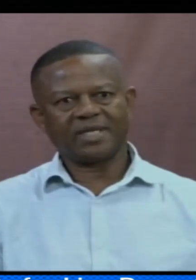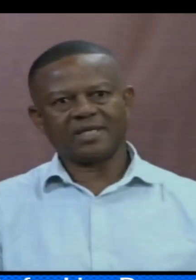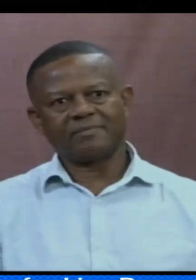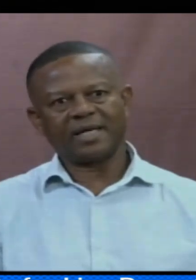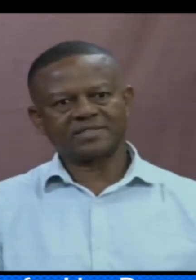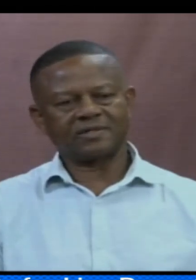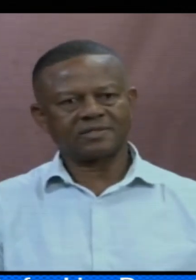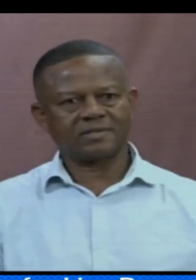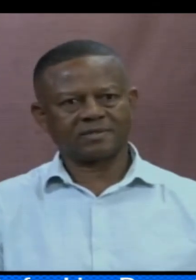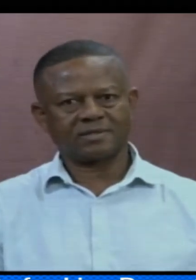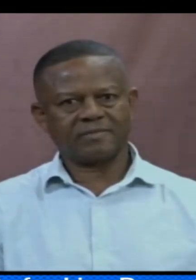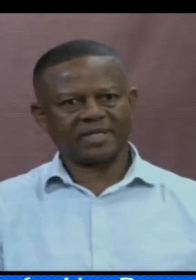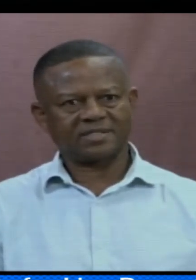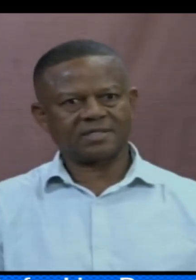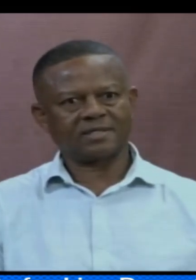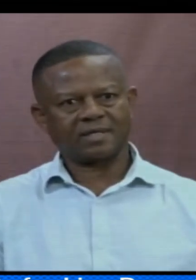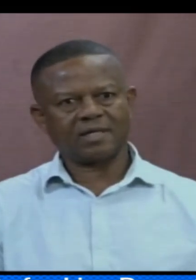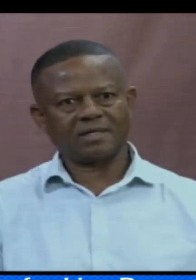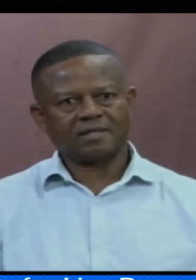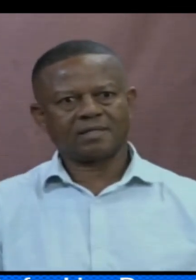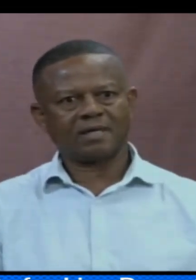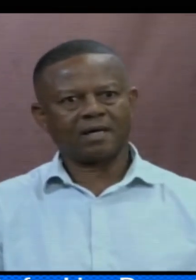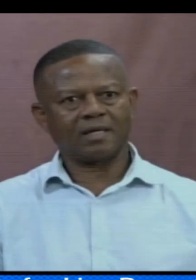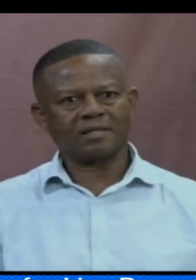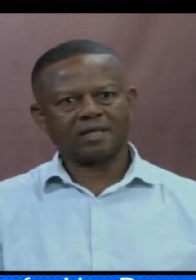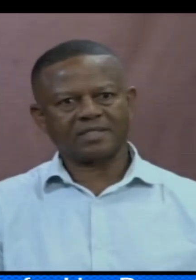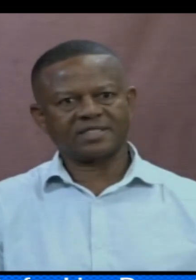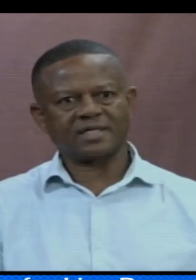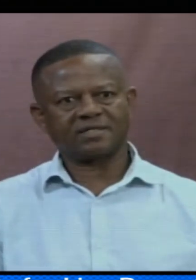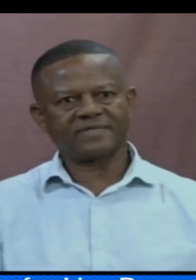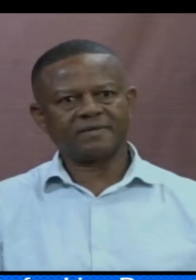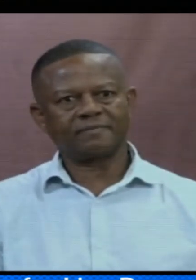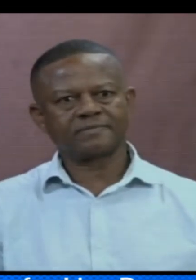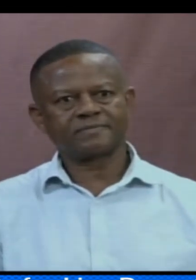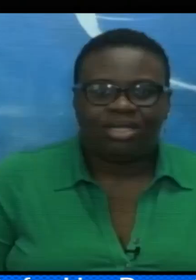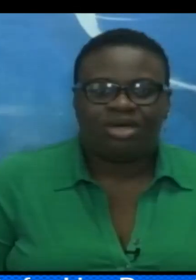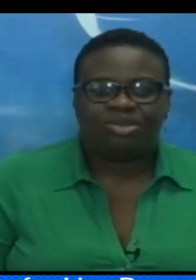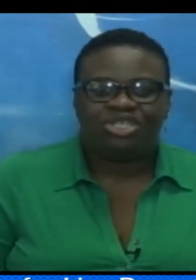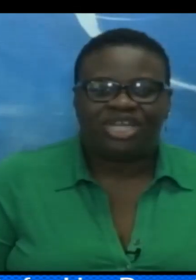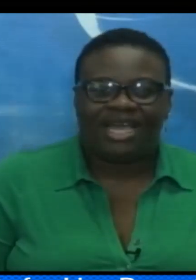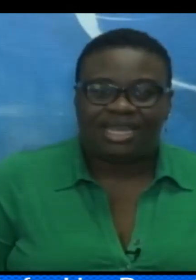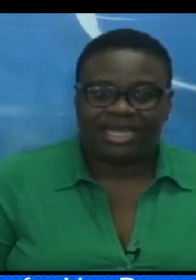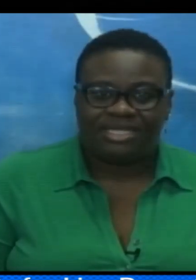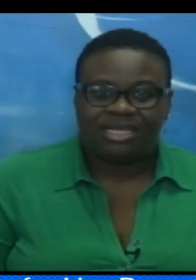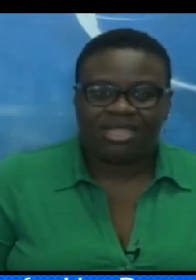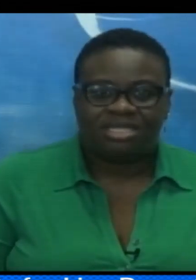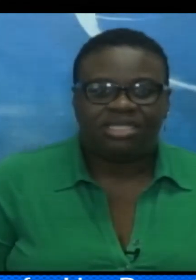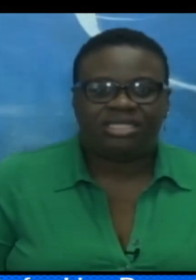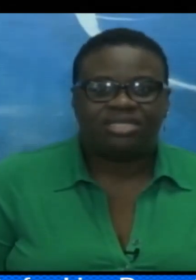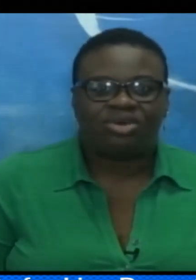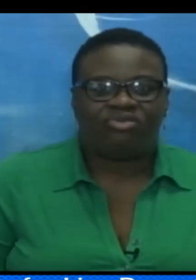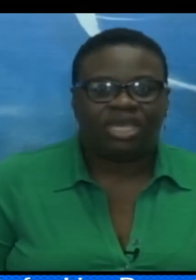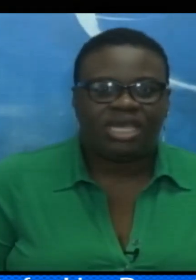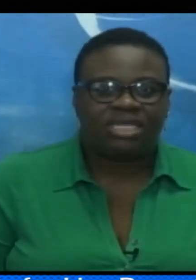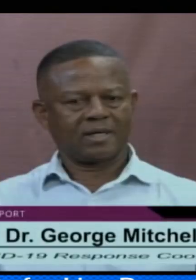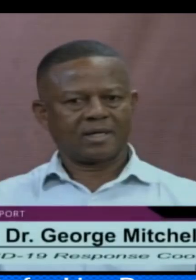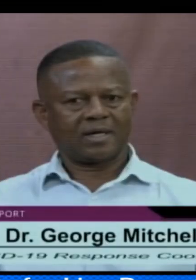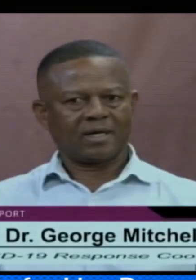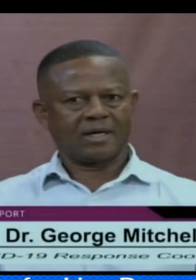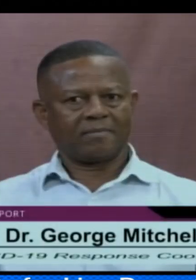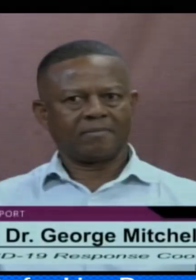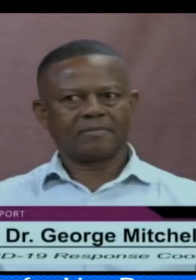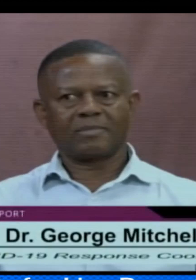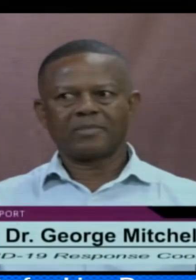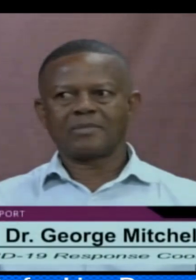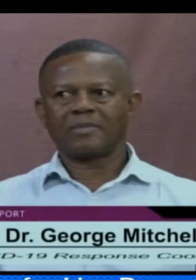I immediately passed on to the minister and the executive team. Dr. Mitchell highlighted the details of the case.